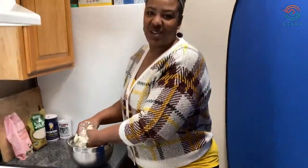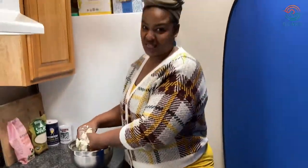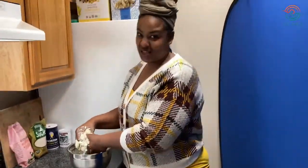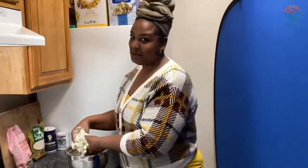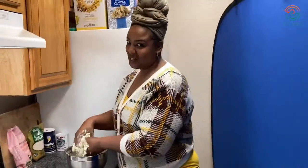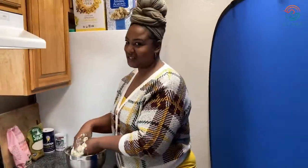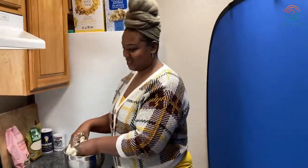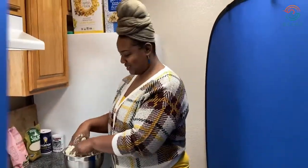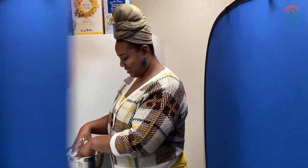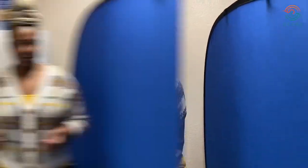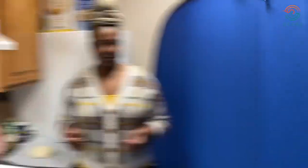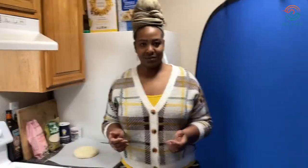It's messy.